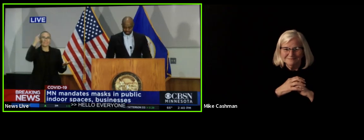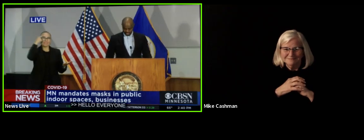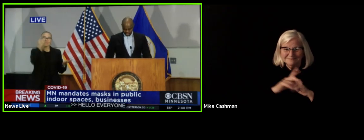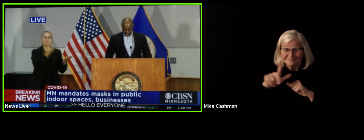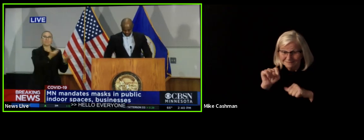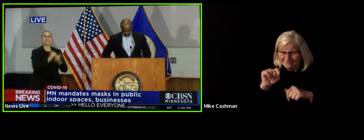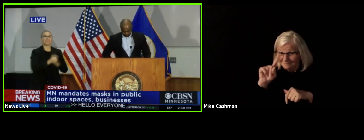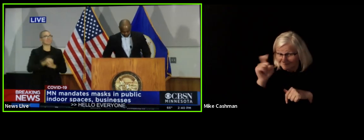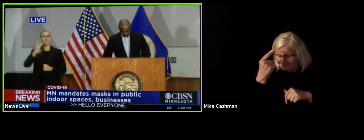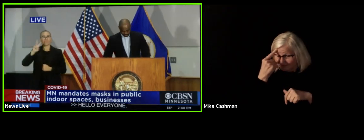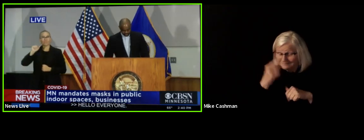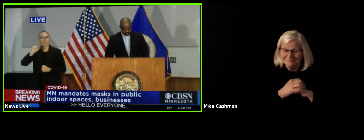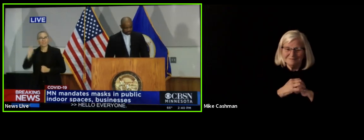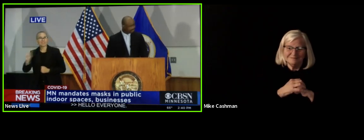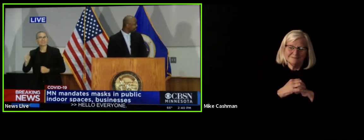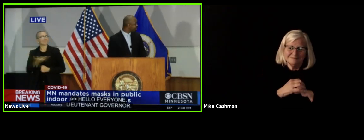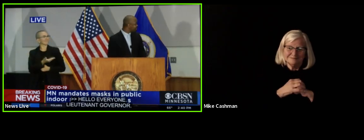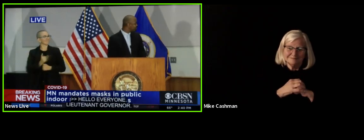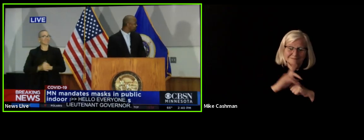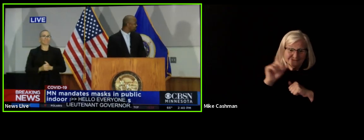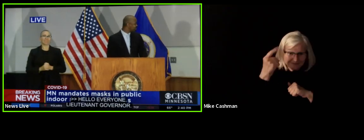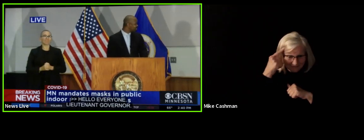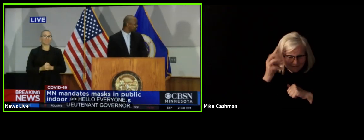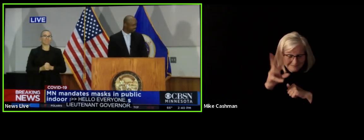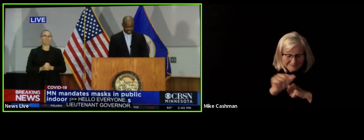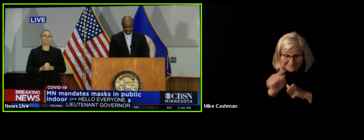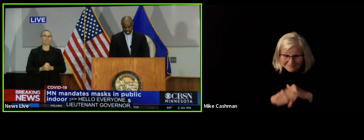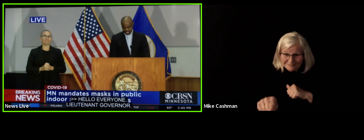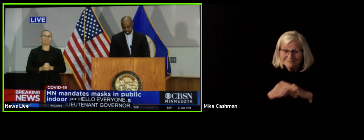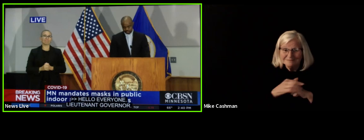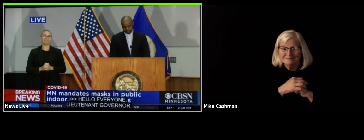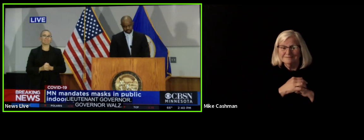Walz, man, I consider a friend.